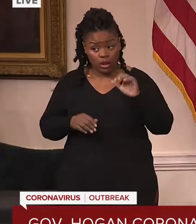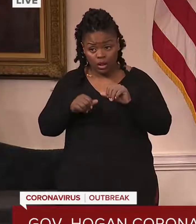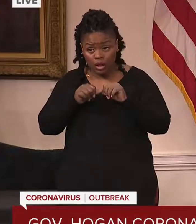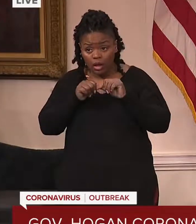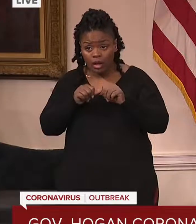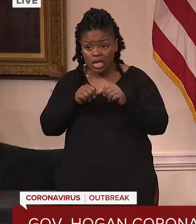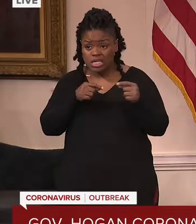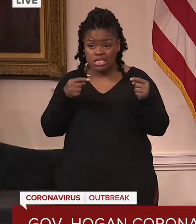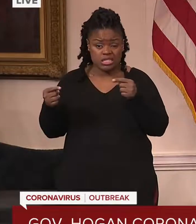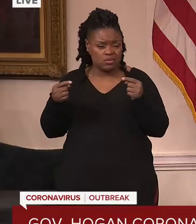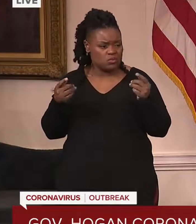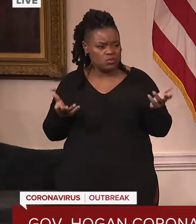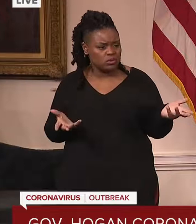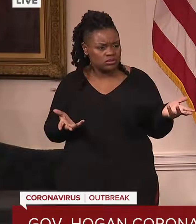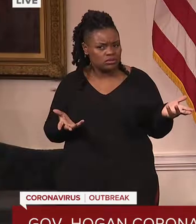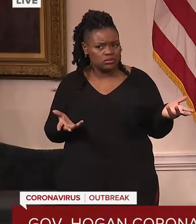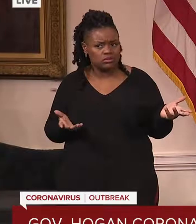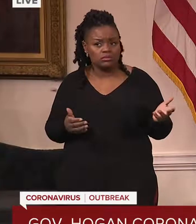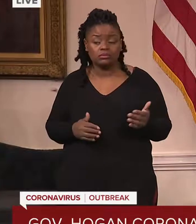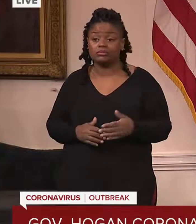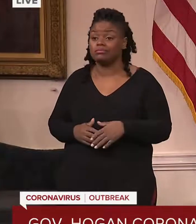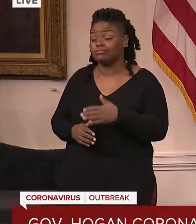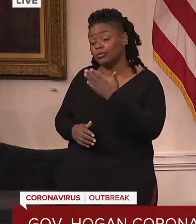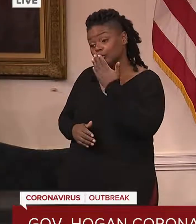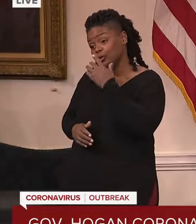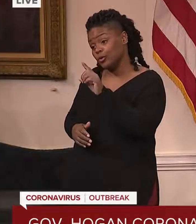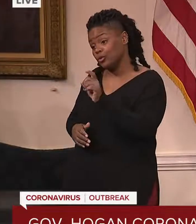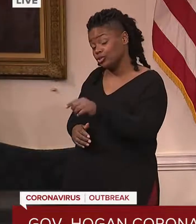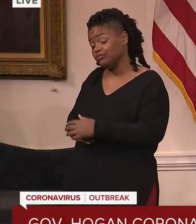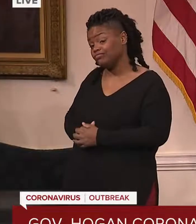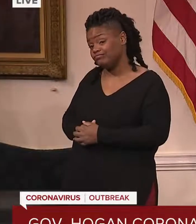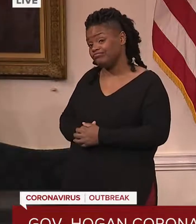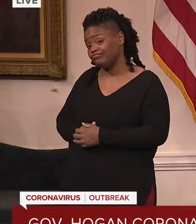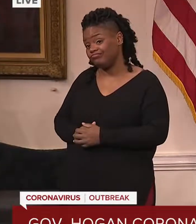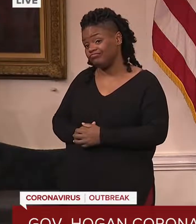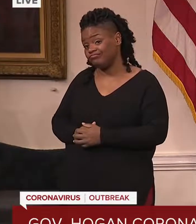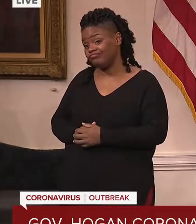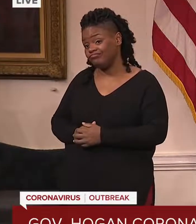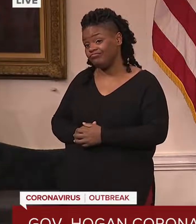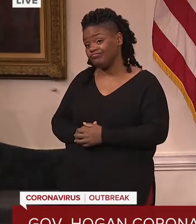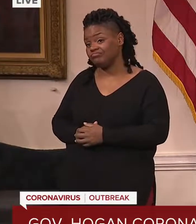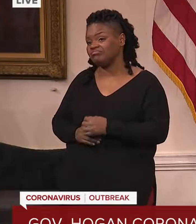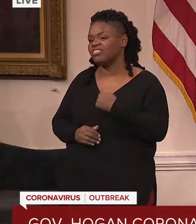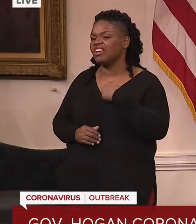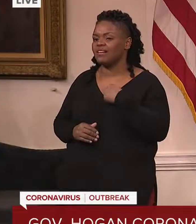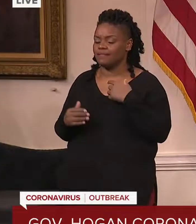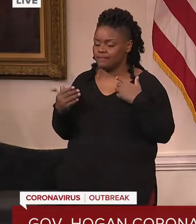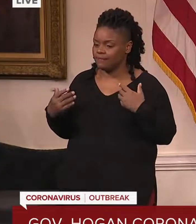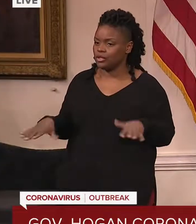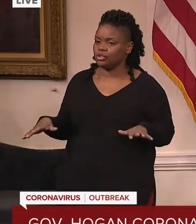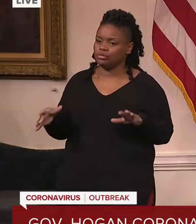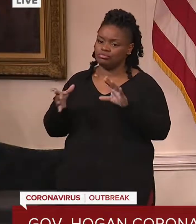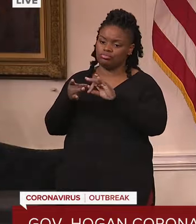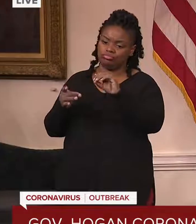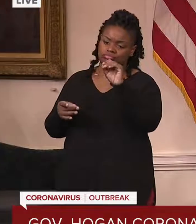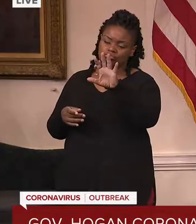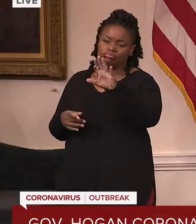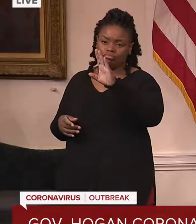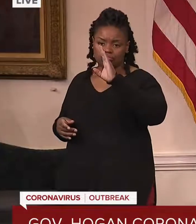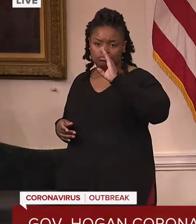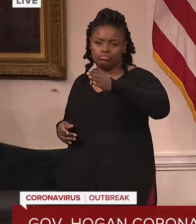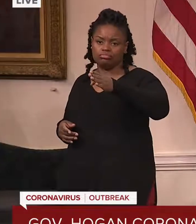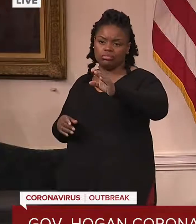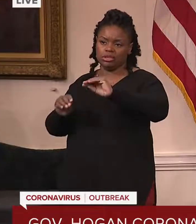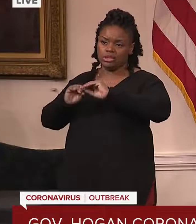million question, Tom. I am, I've been very clear on my views on this repeatedly.